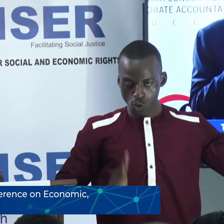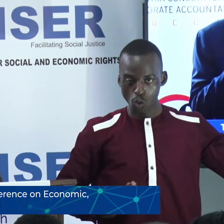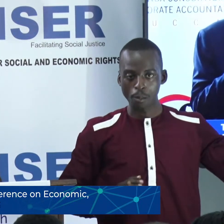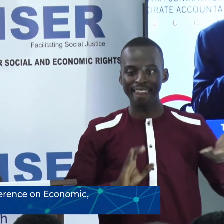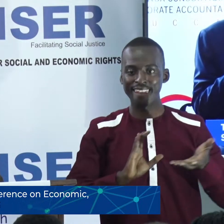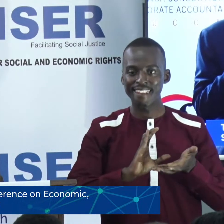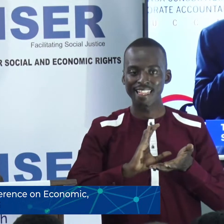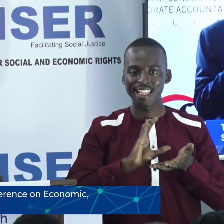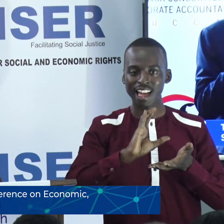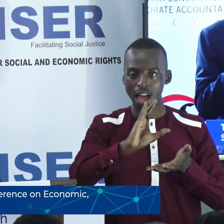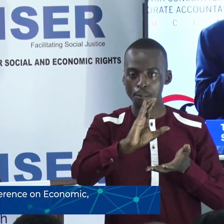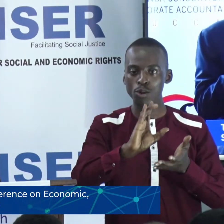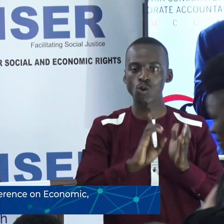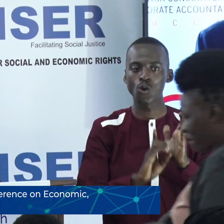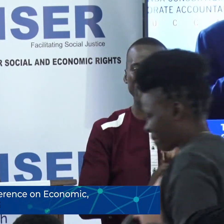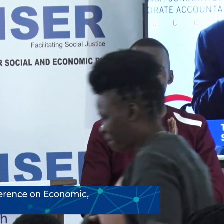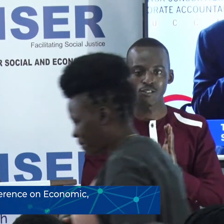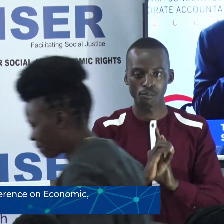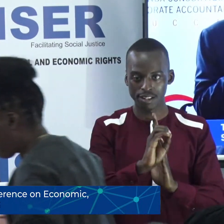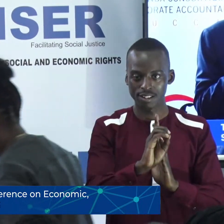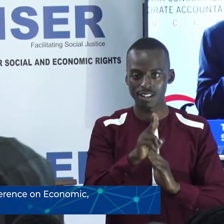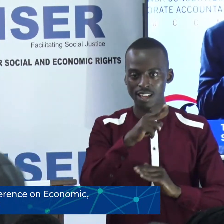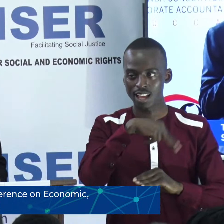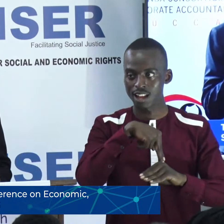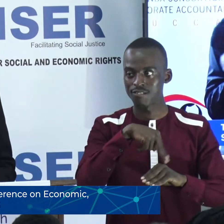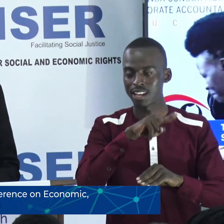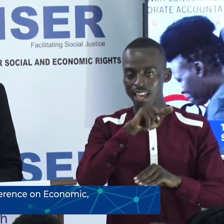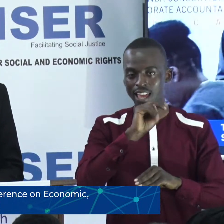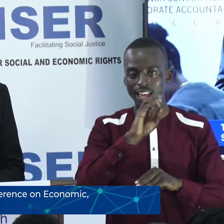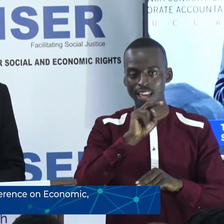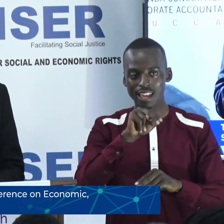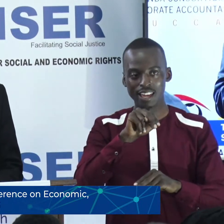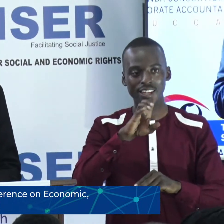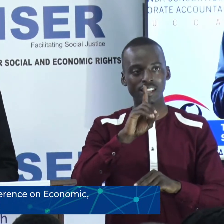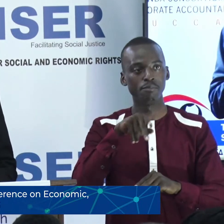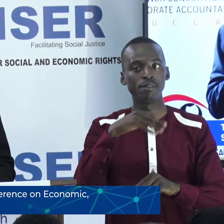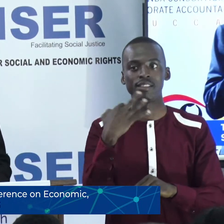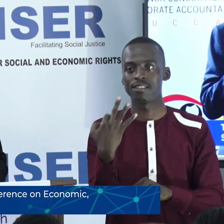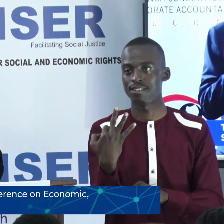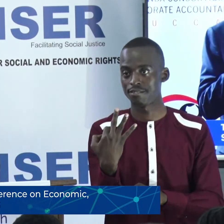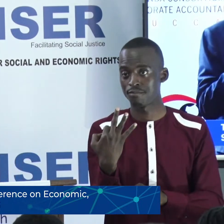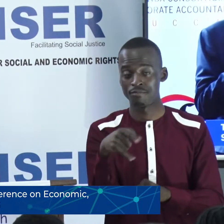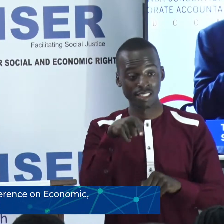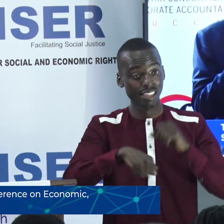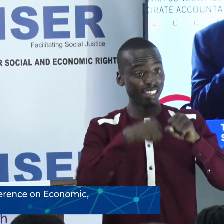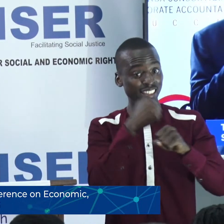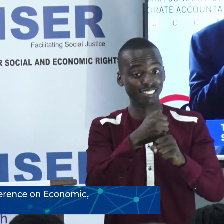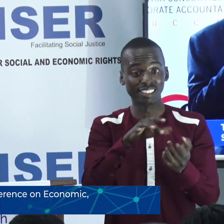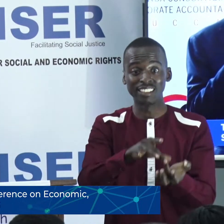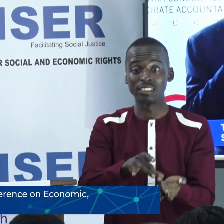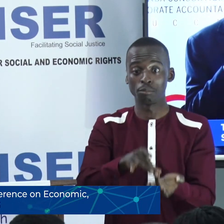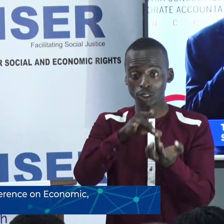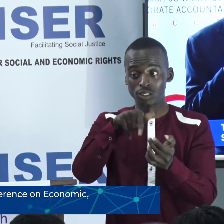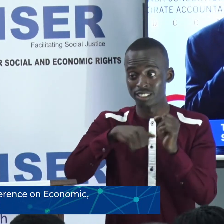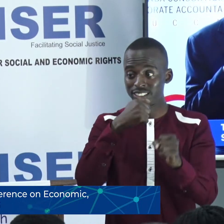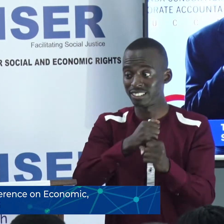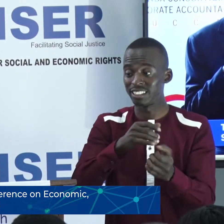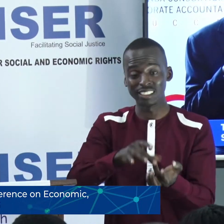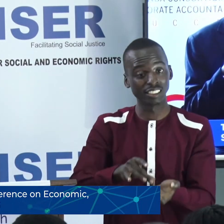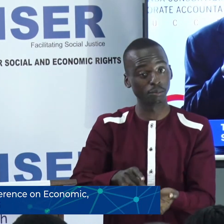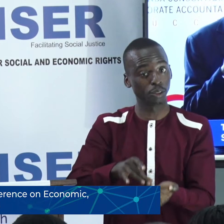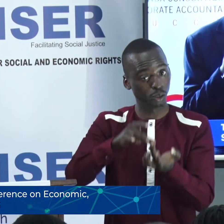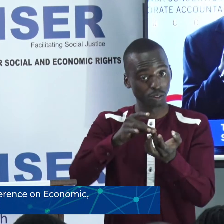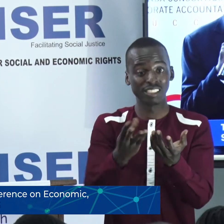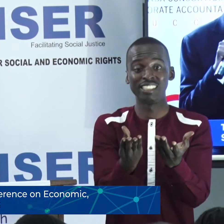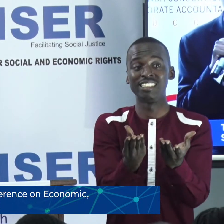Cost of Education in the Era of the National Development Plan 3. This year is special. It's